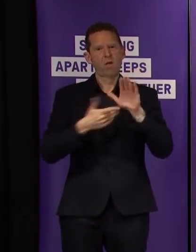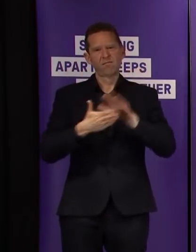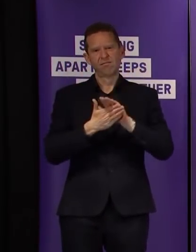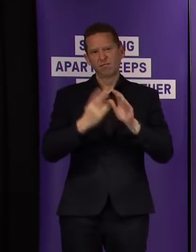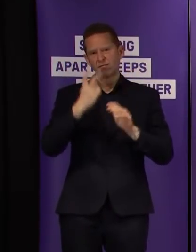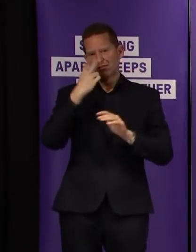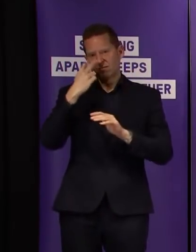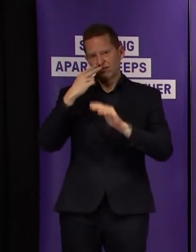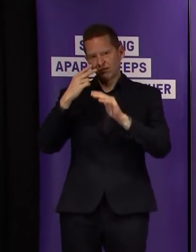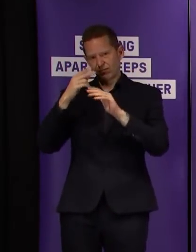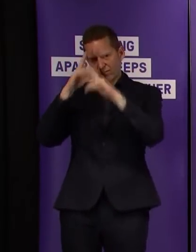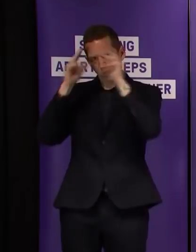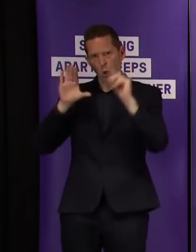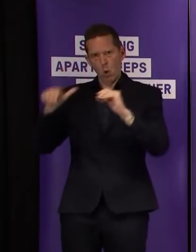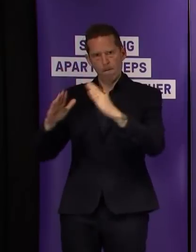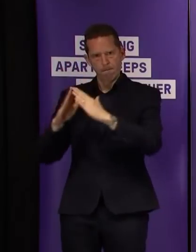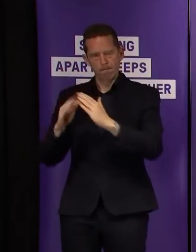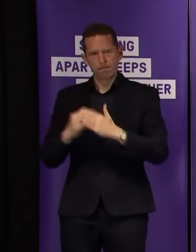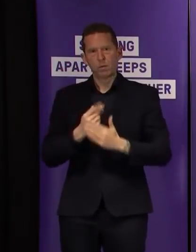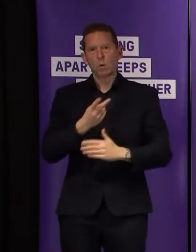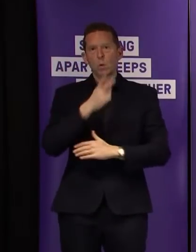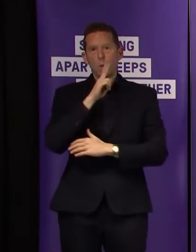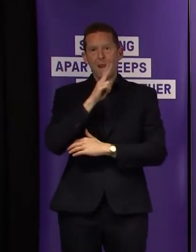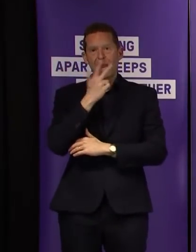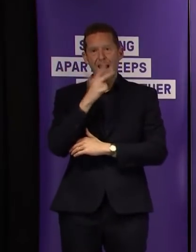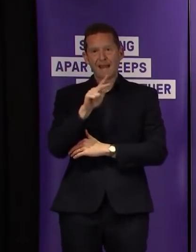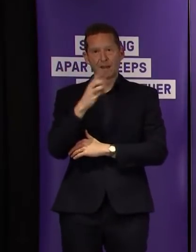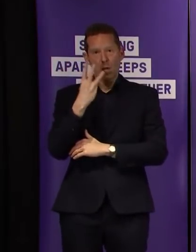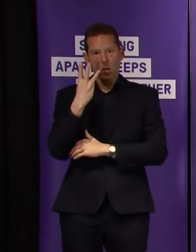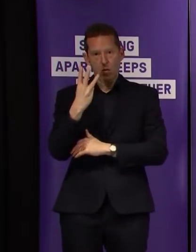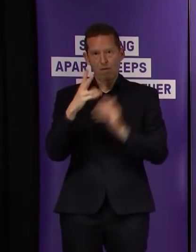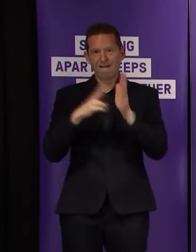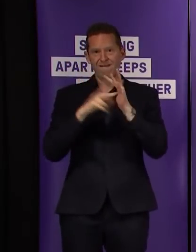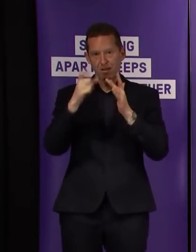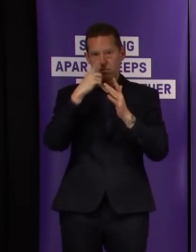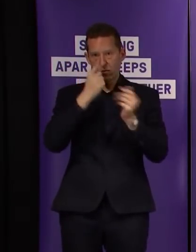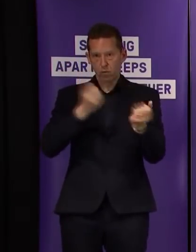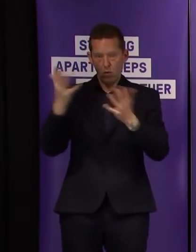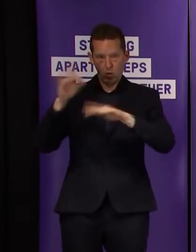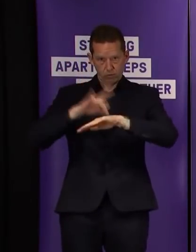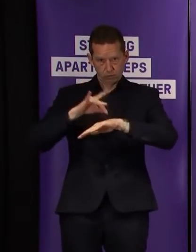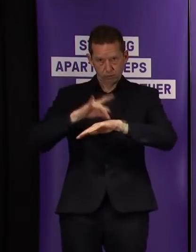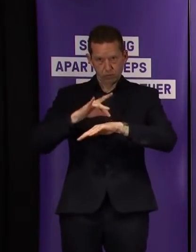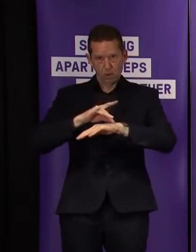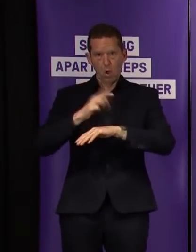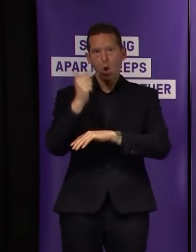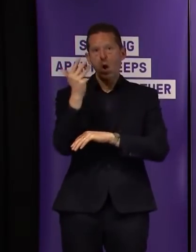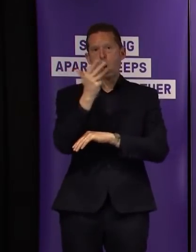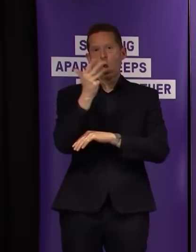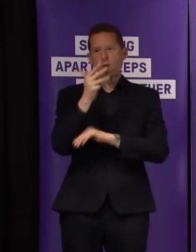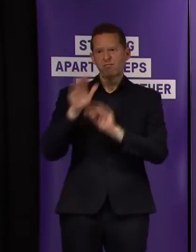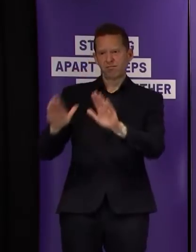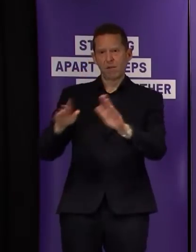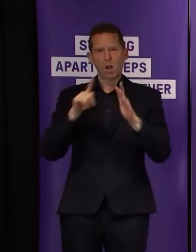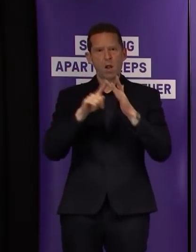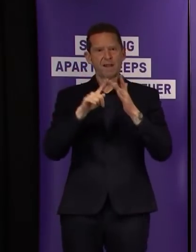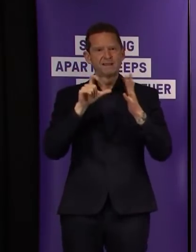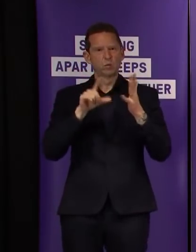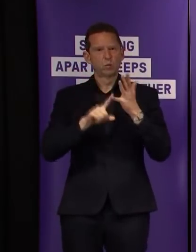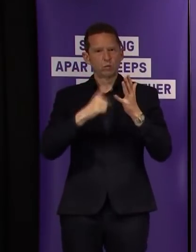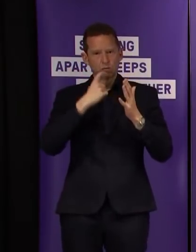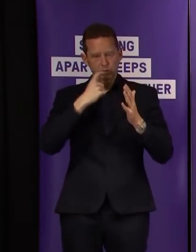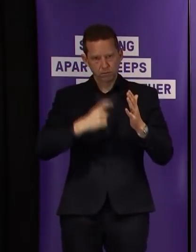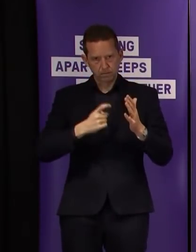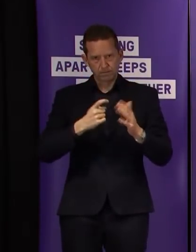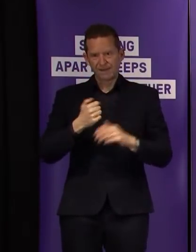are 283 Victorians in hospital, 19 of those are receiving intensive care, and 16 of those 19